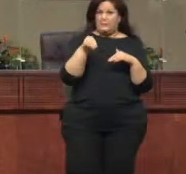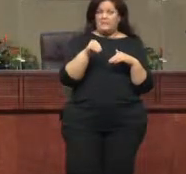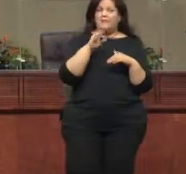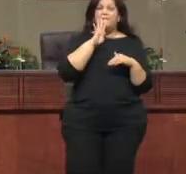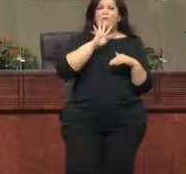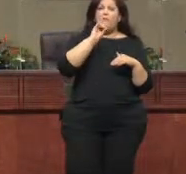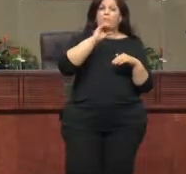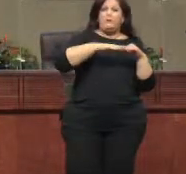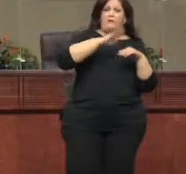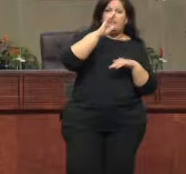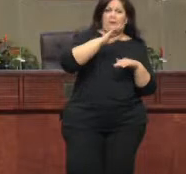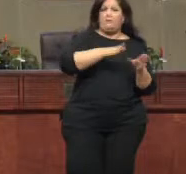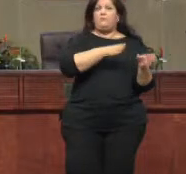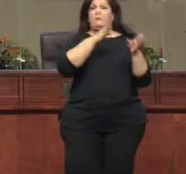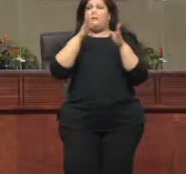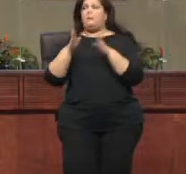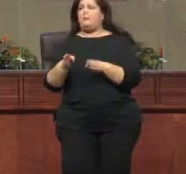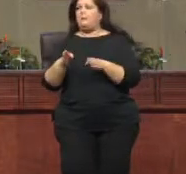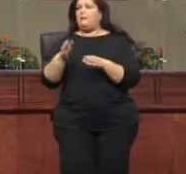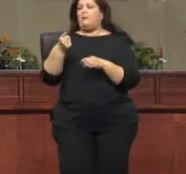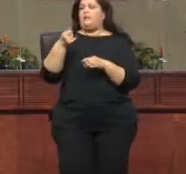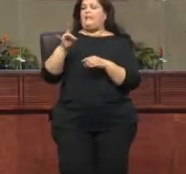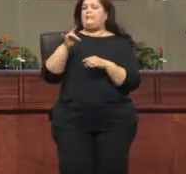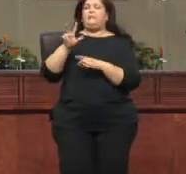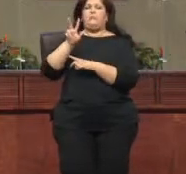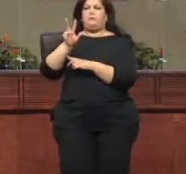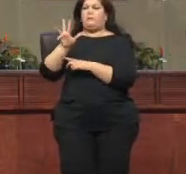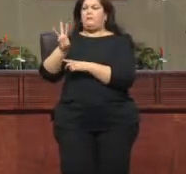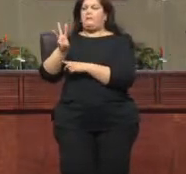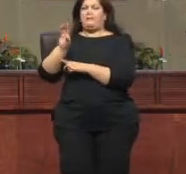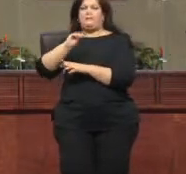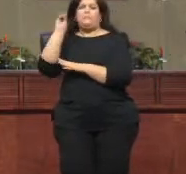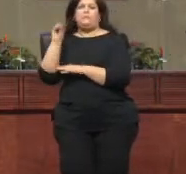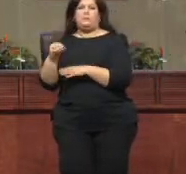shot. Over a quarter of our entire population,